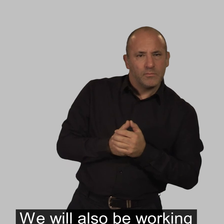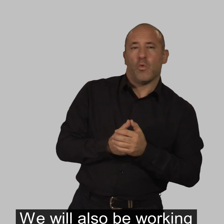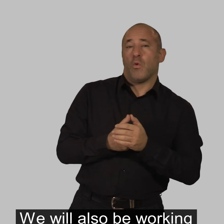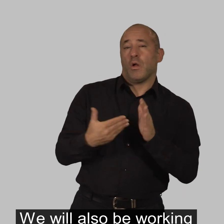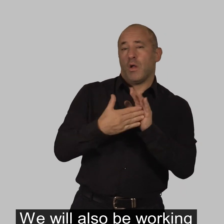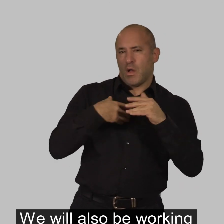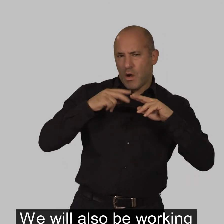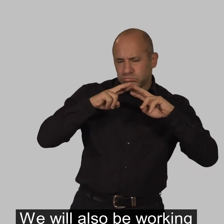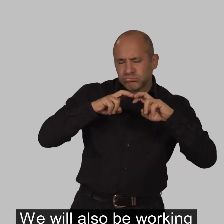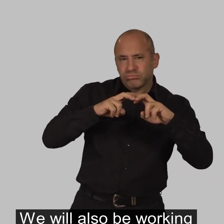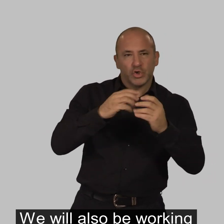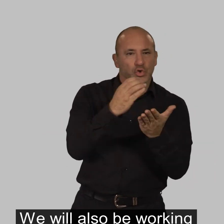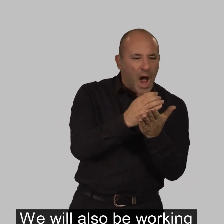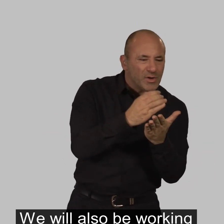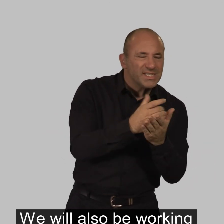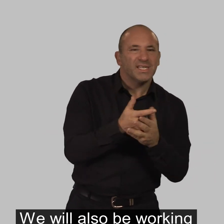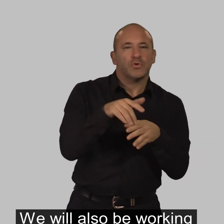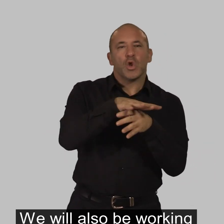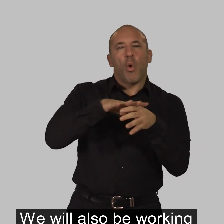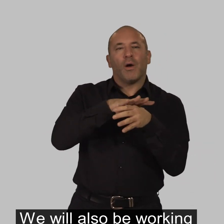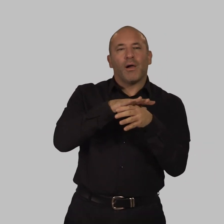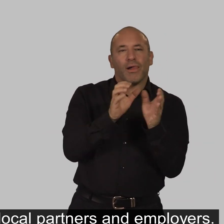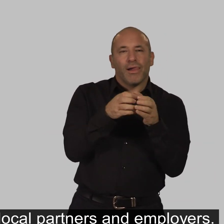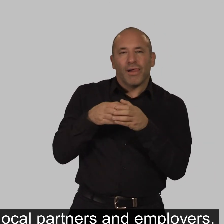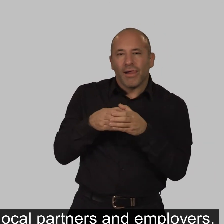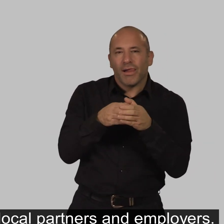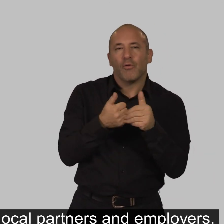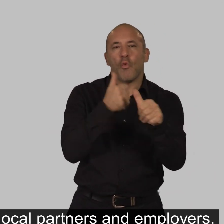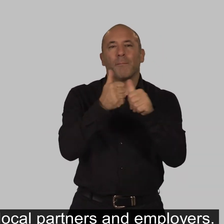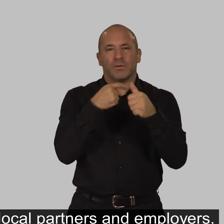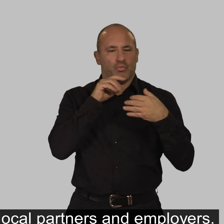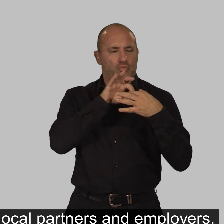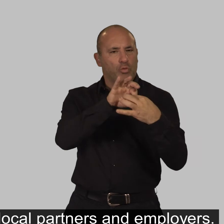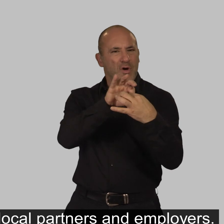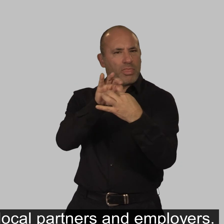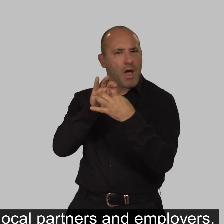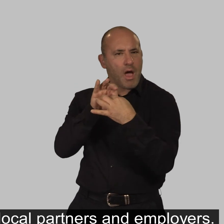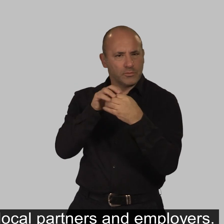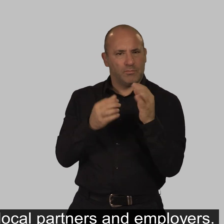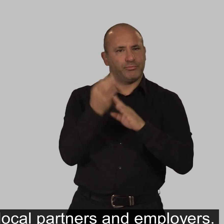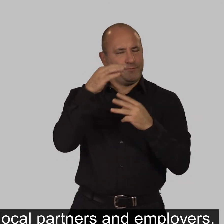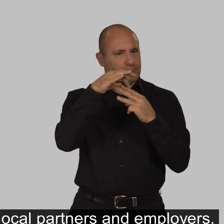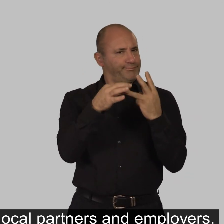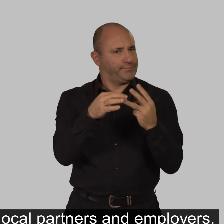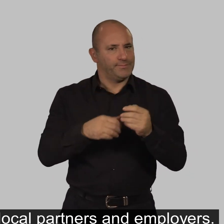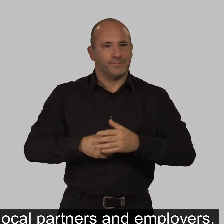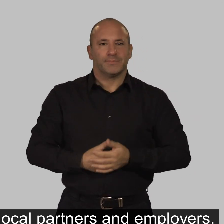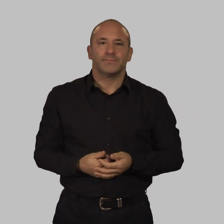We will also be working jointly with charities, local partners, and employers.